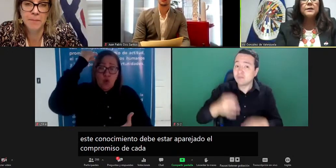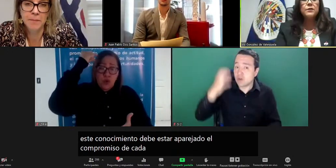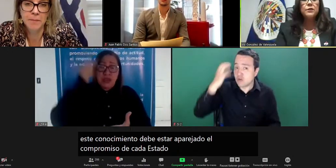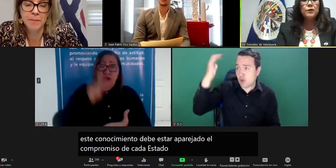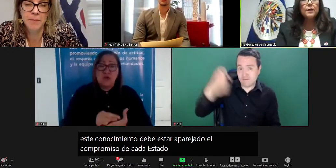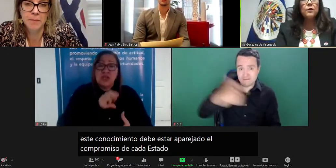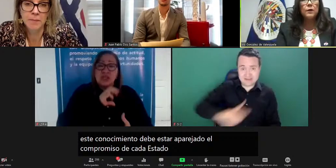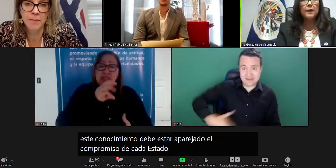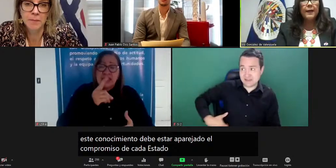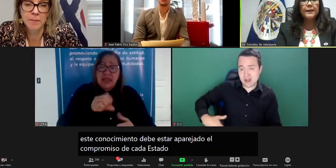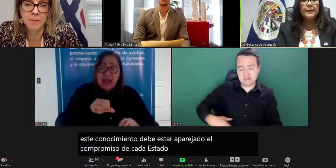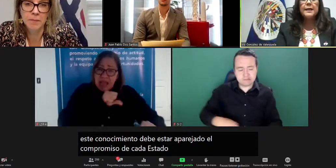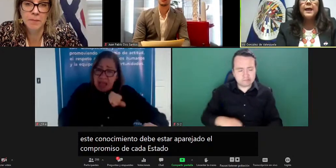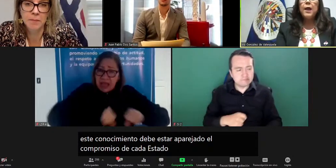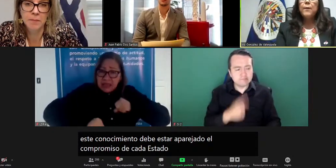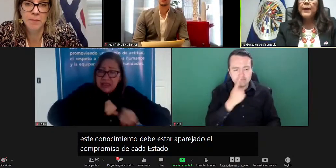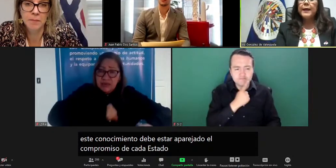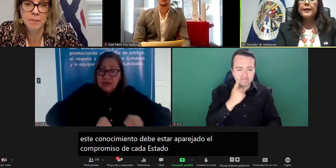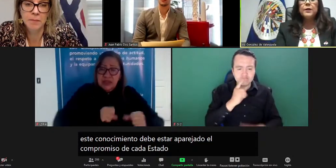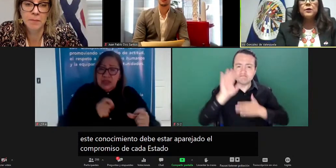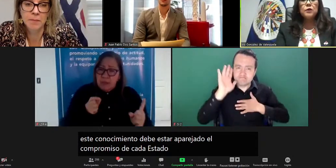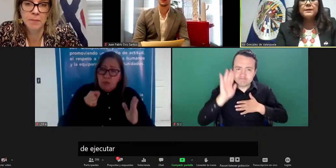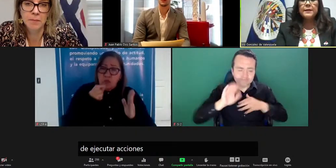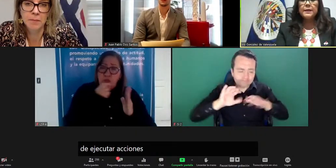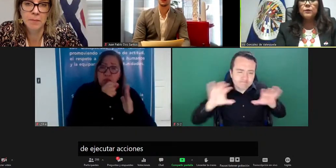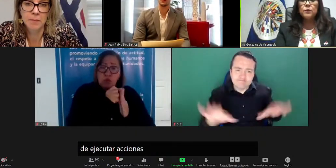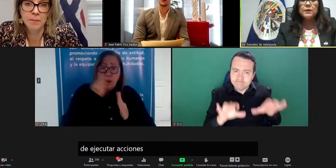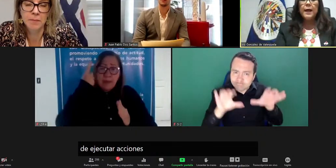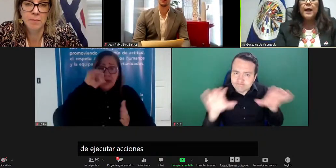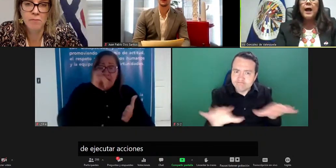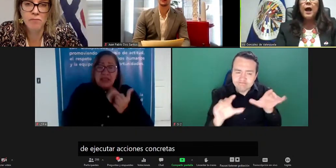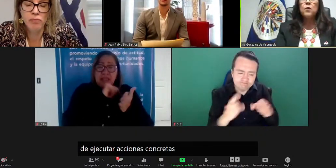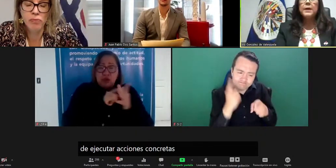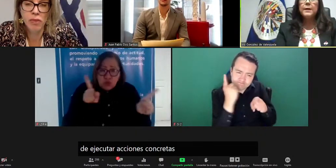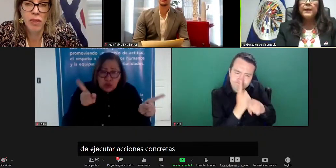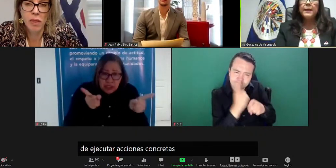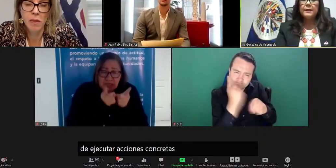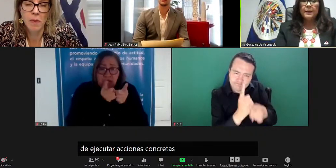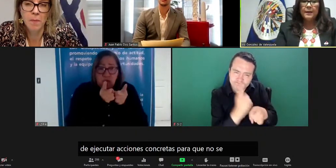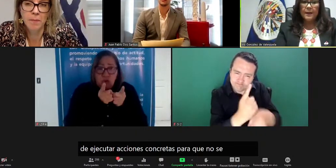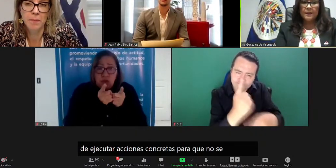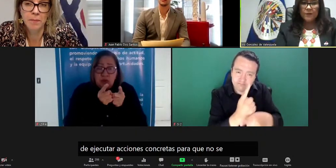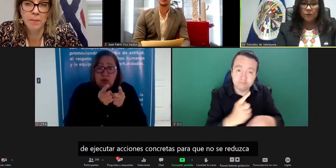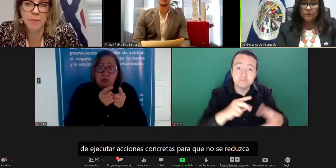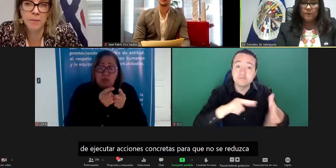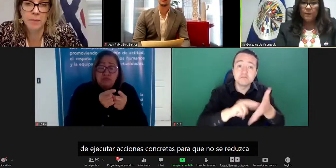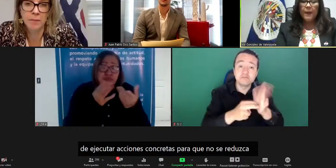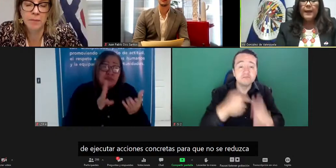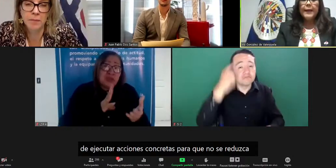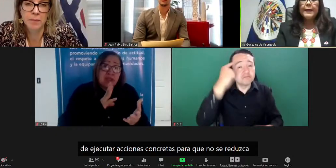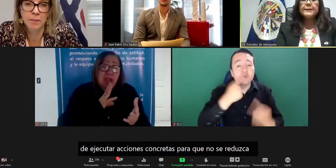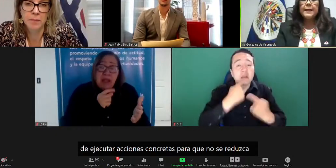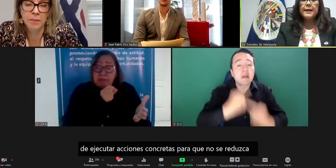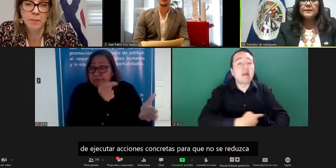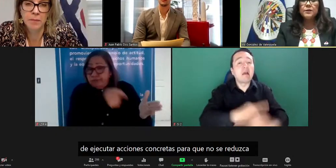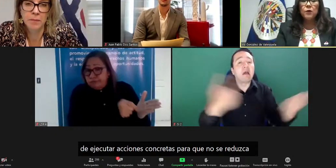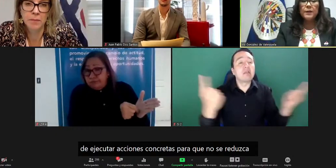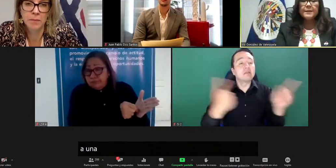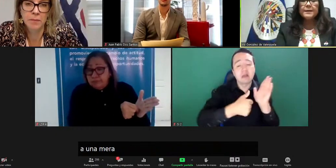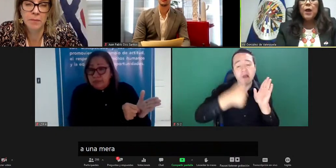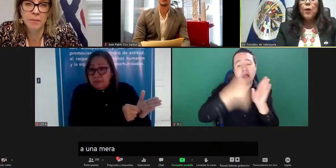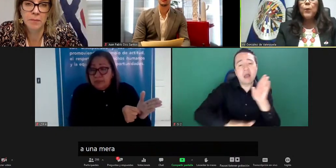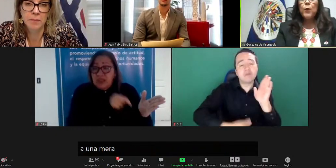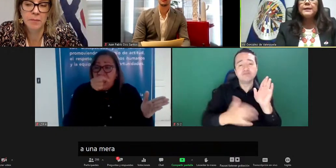with the commitment of each estate to put together a specific action so that days will not only be reduced to a